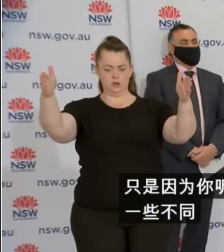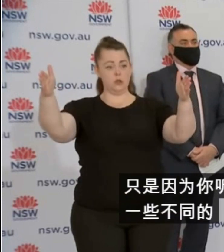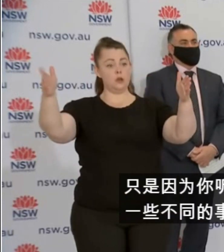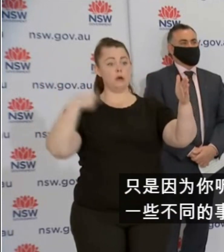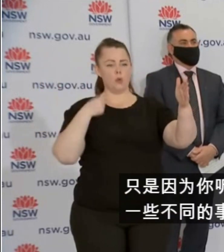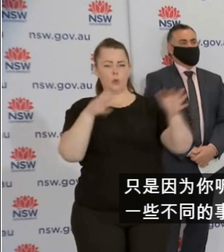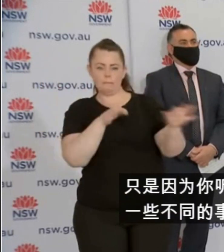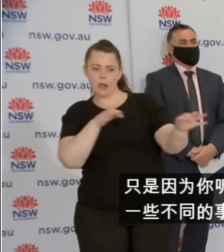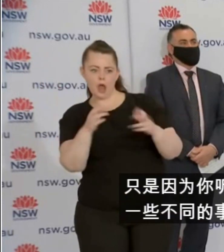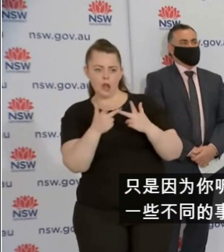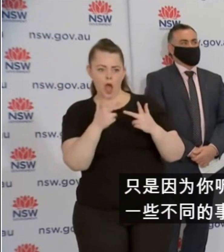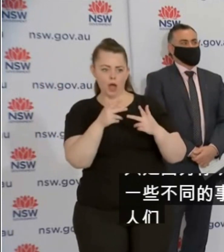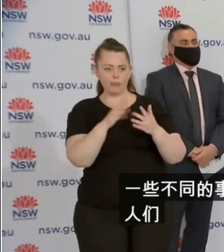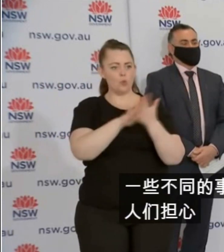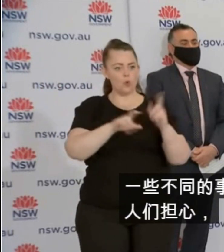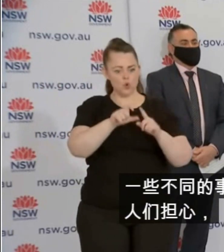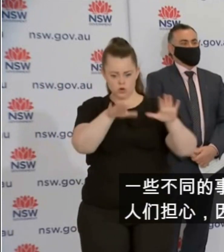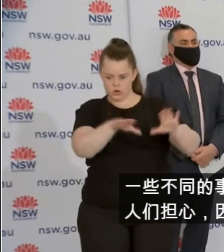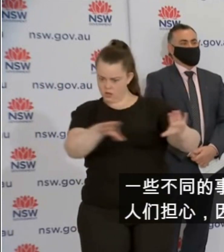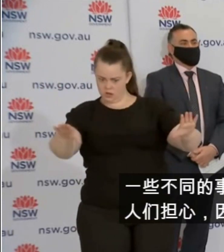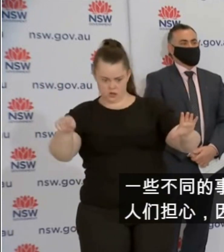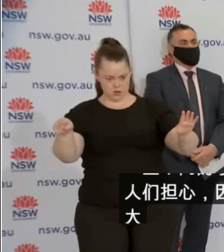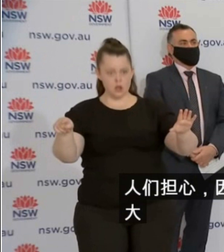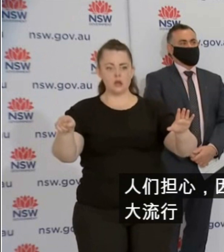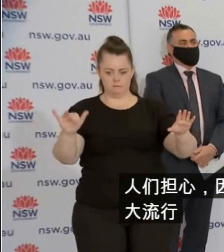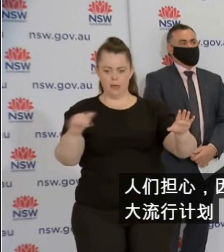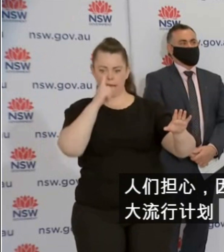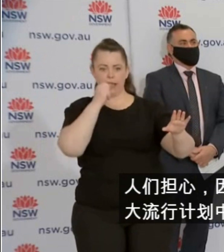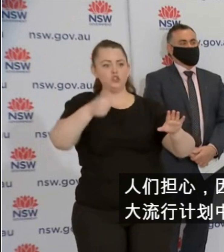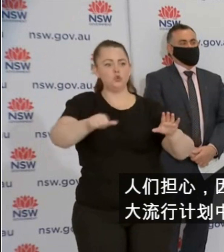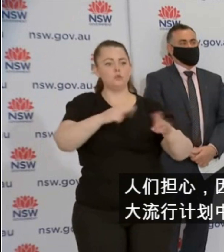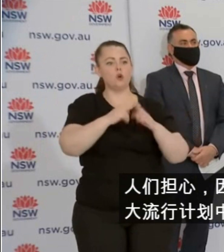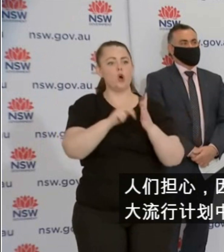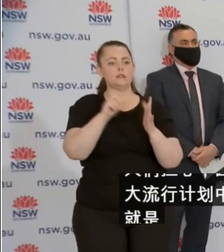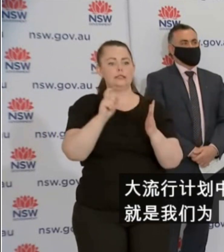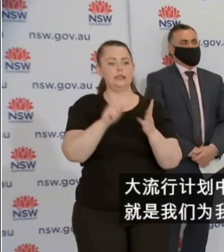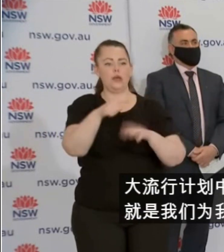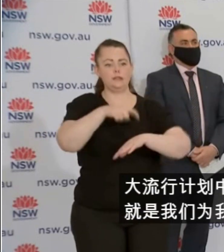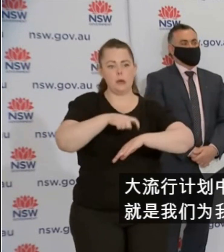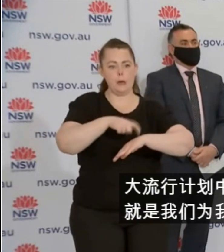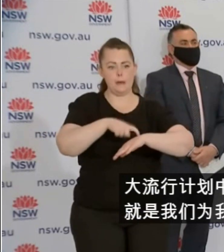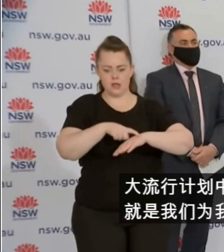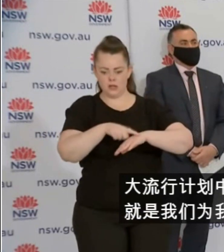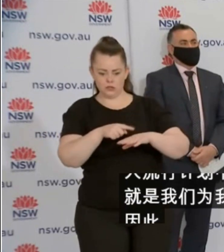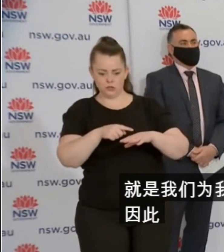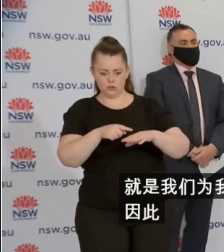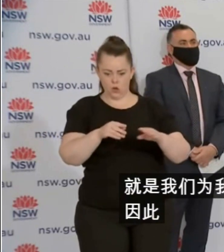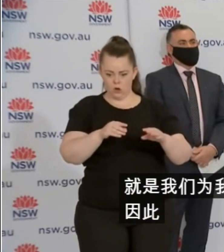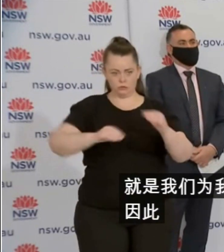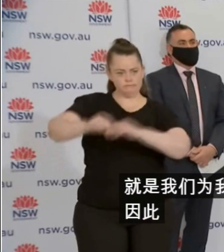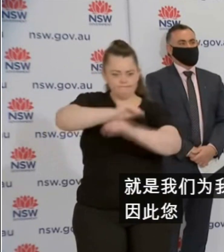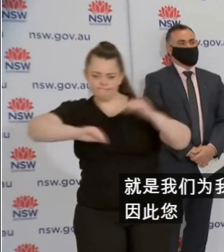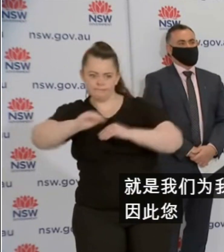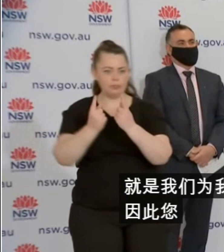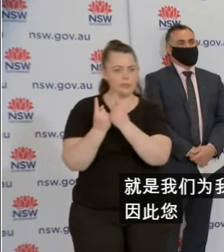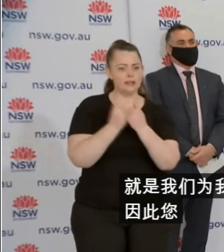done differently, I don't want people to be concerned by that, because that is what is in our pandemic plan. That is what we've planned for, what we've prepared for. So